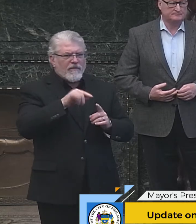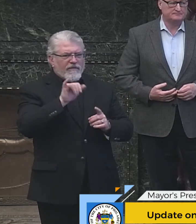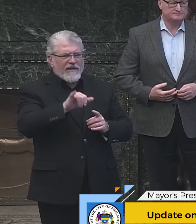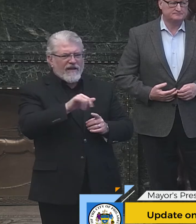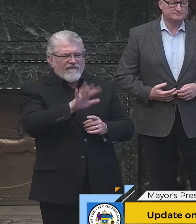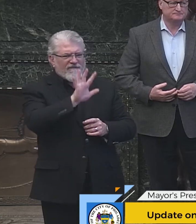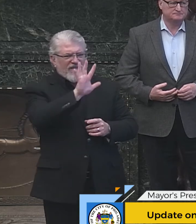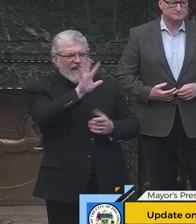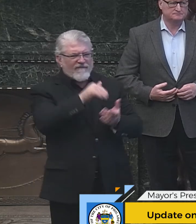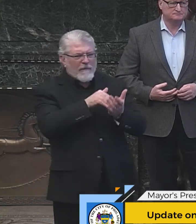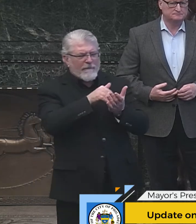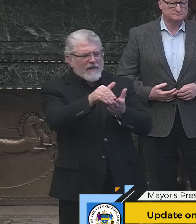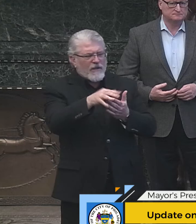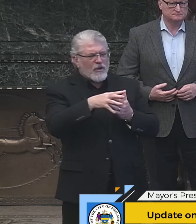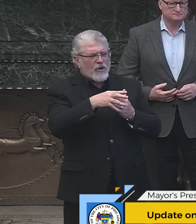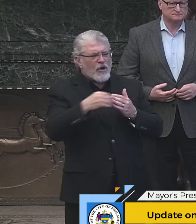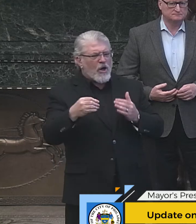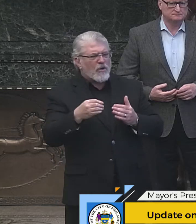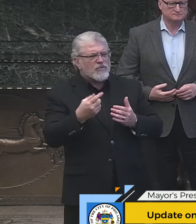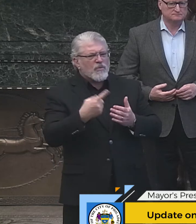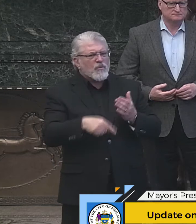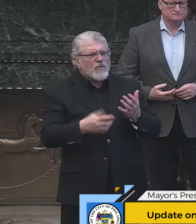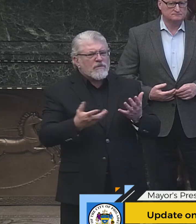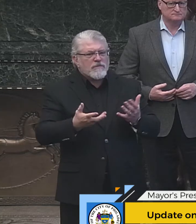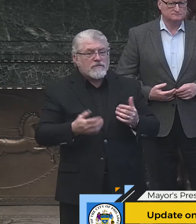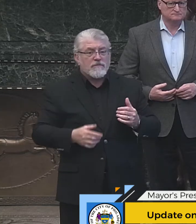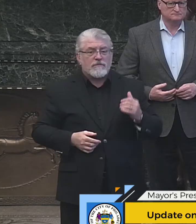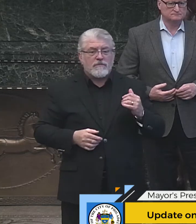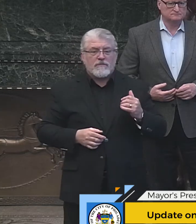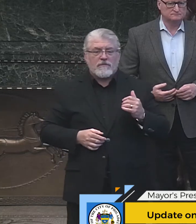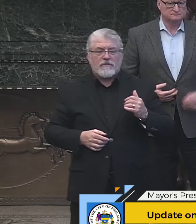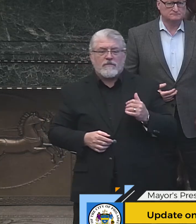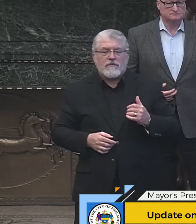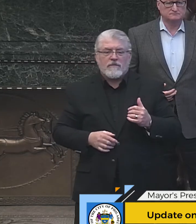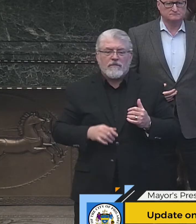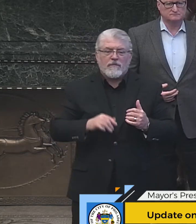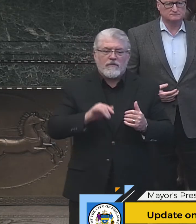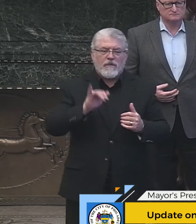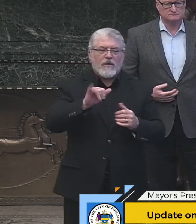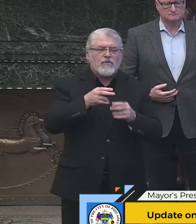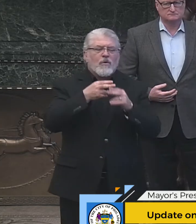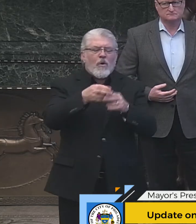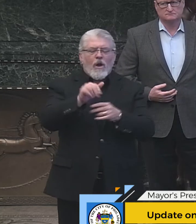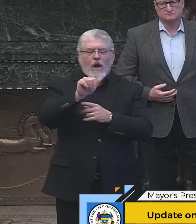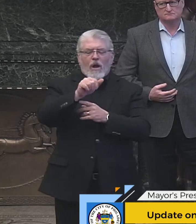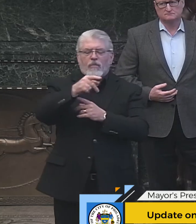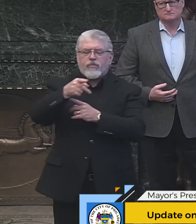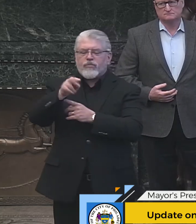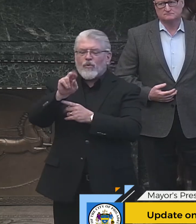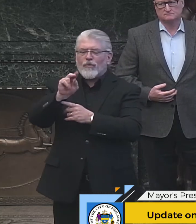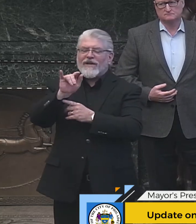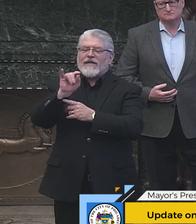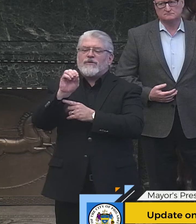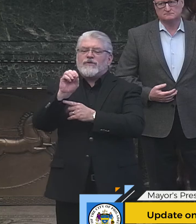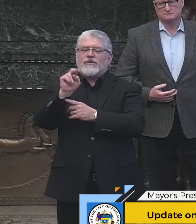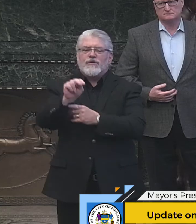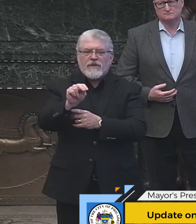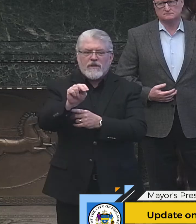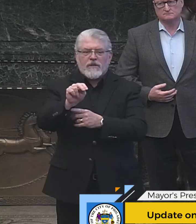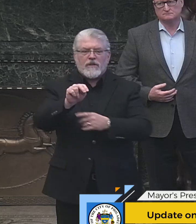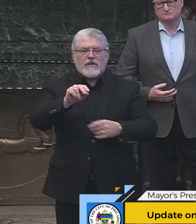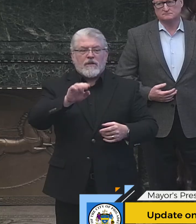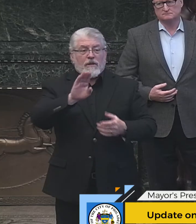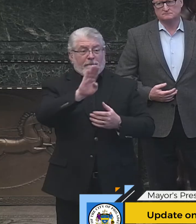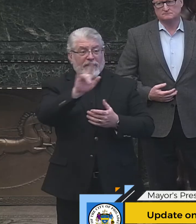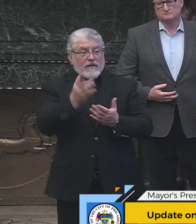is an appropriations bill that is scheduled for a public hearing in City Council next week, which will be